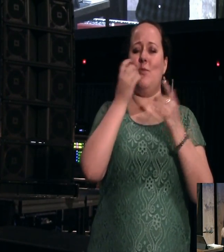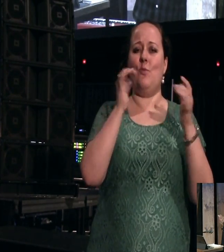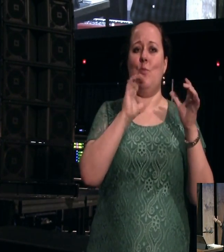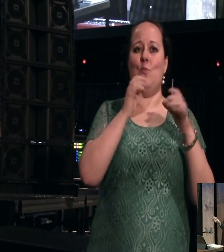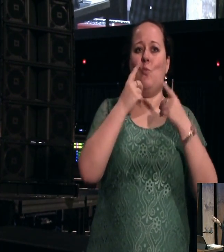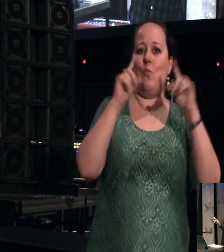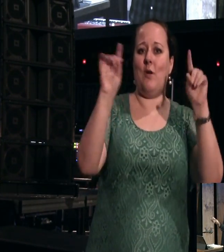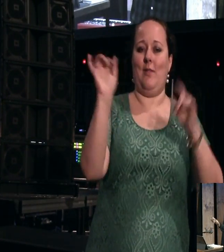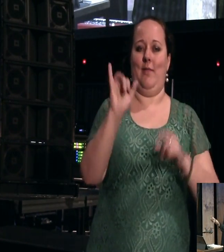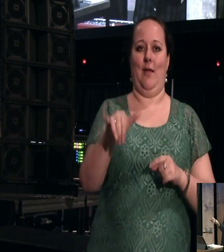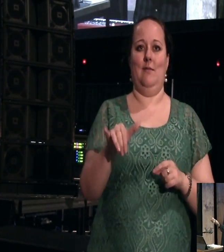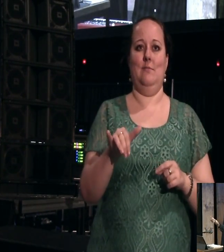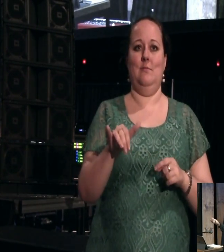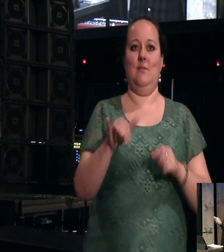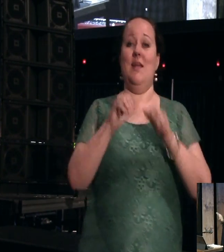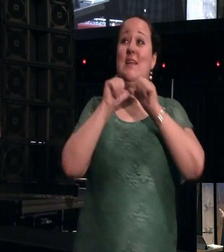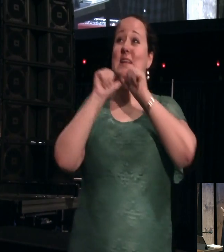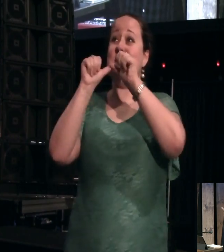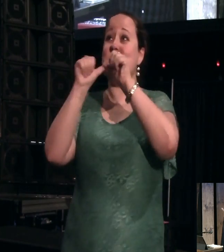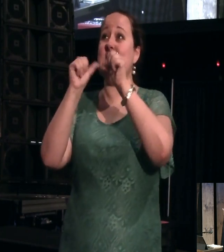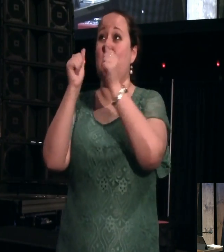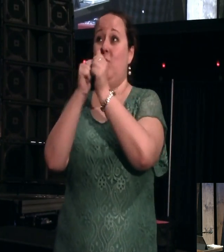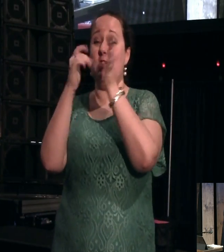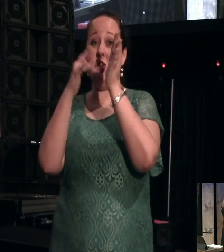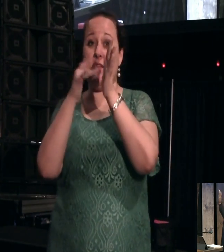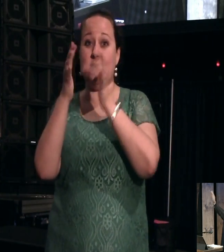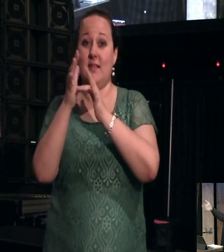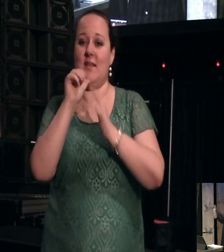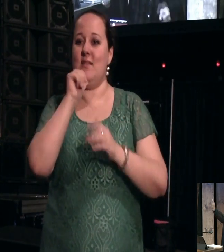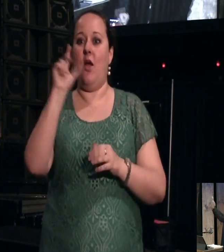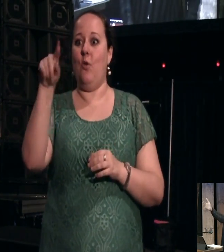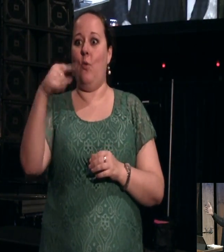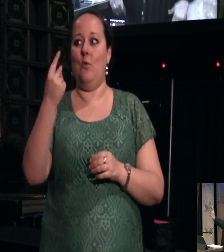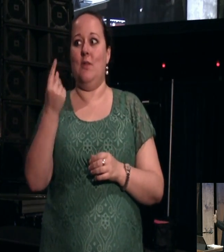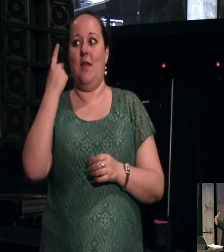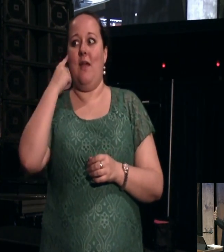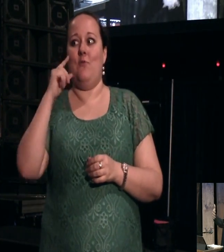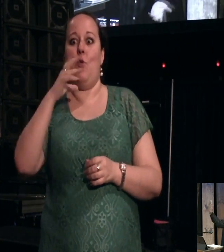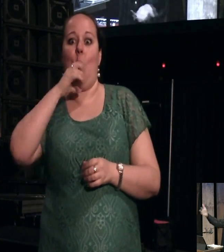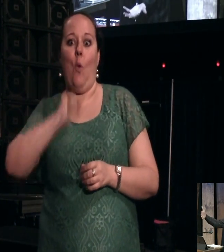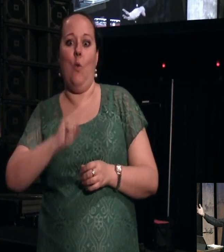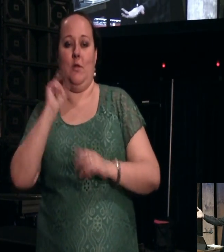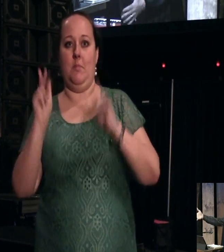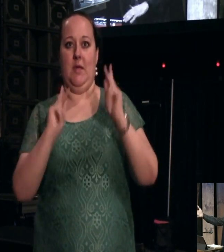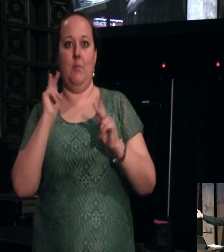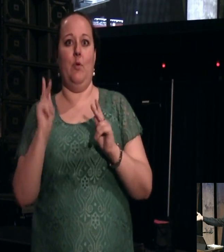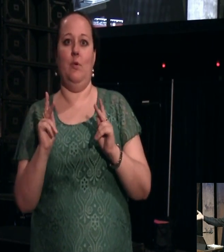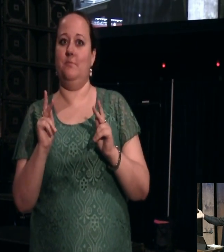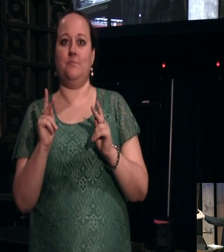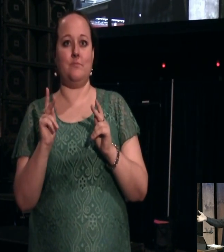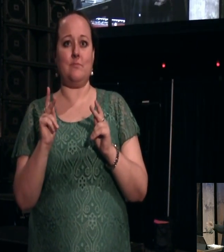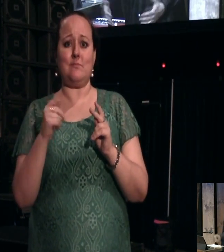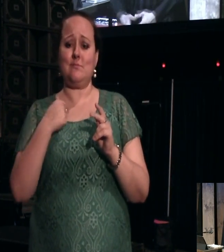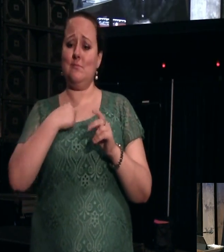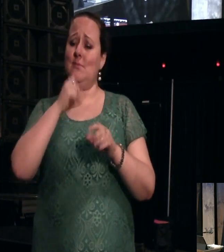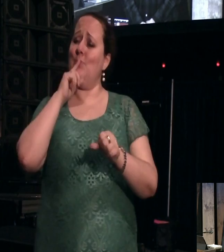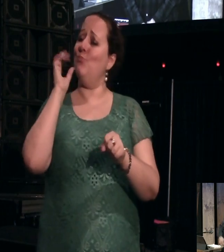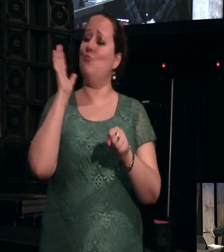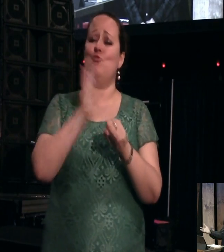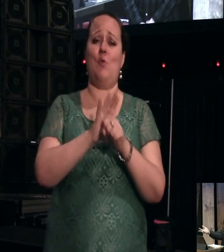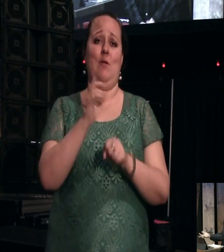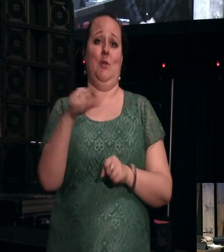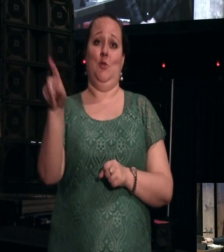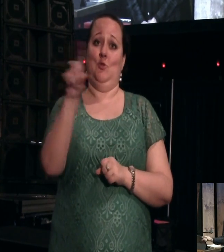just wake up one day and being consistent with Jesus isn't just a thing old people do. Like you don't